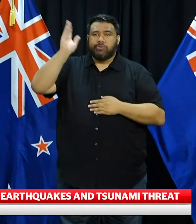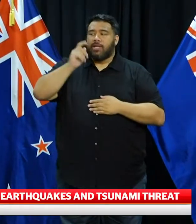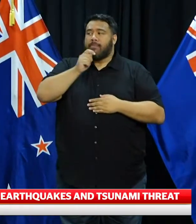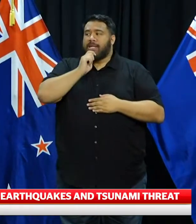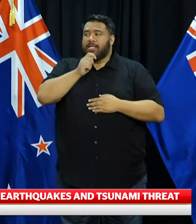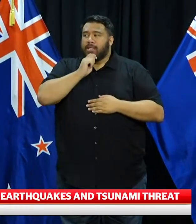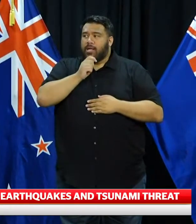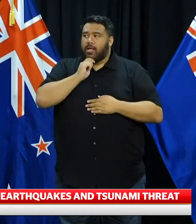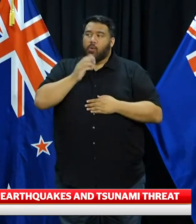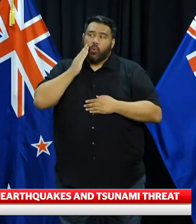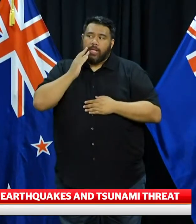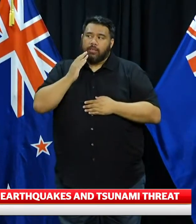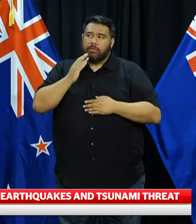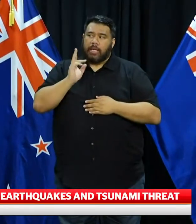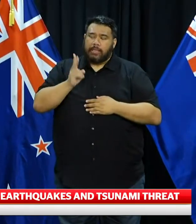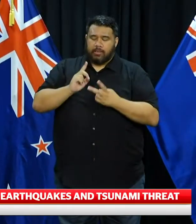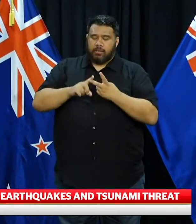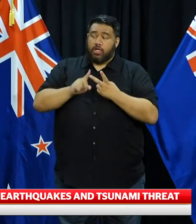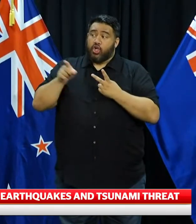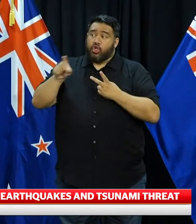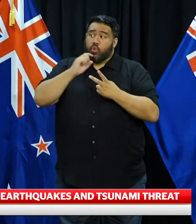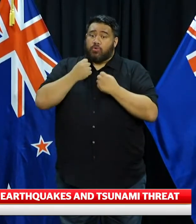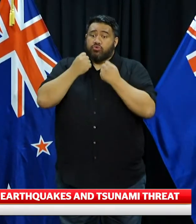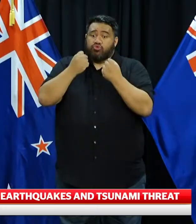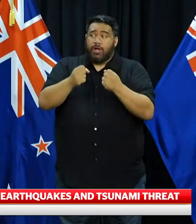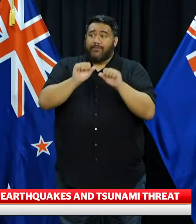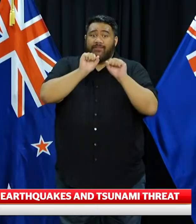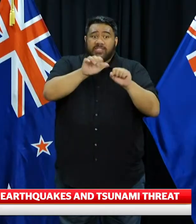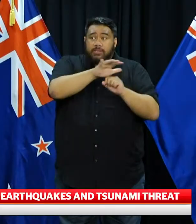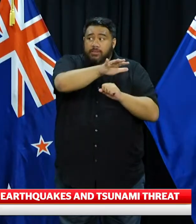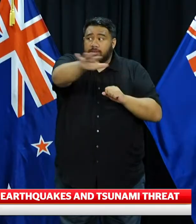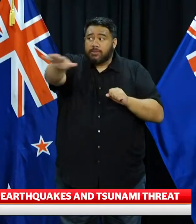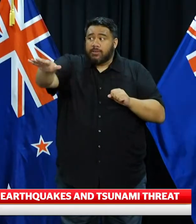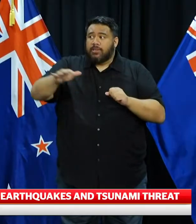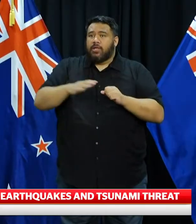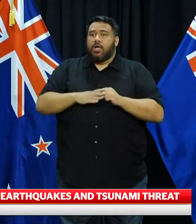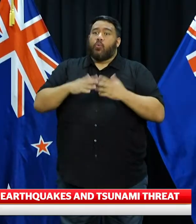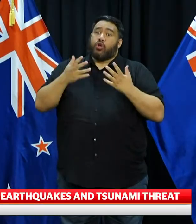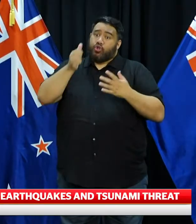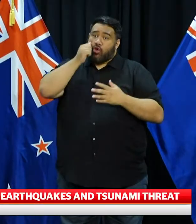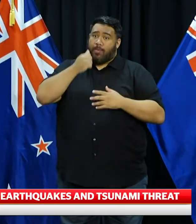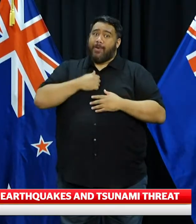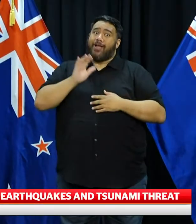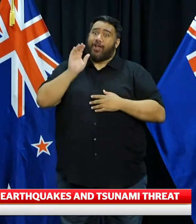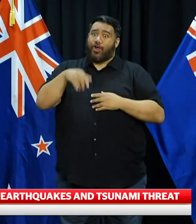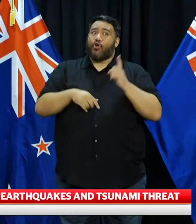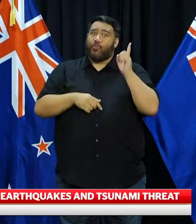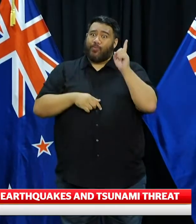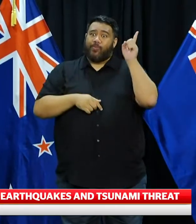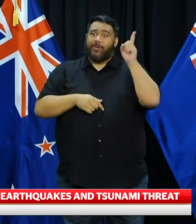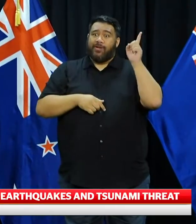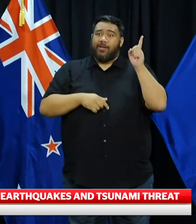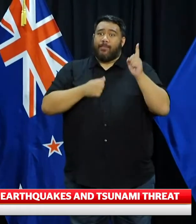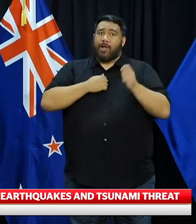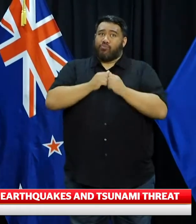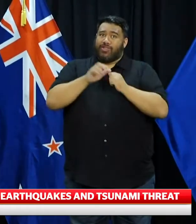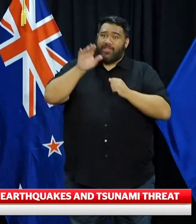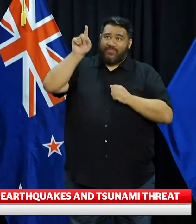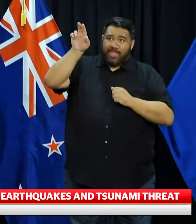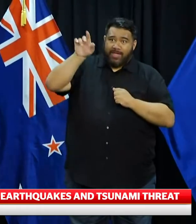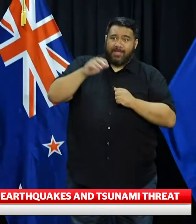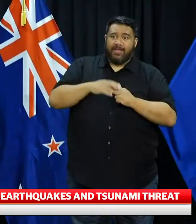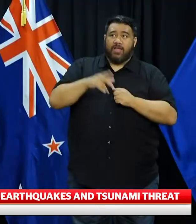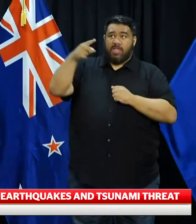to some of those regions today or tomorrow? Or? Yeah, well, as you'll know, Jess, it's home, so I want to get home as soon as I can. My bubba's up there and they're all